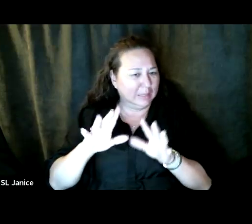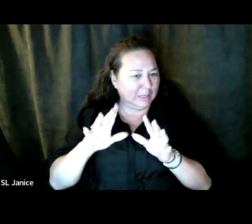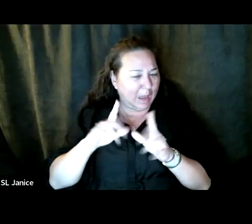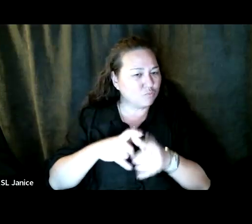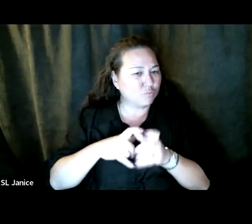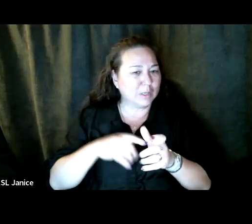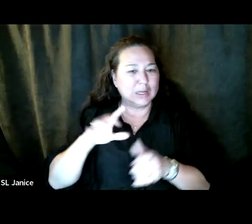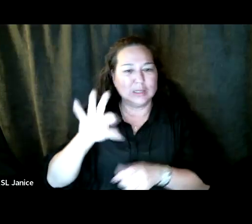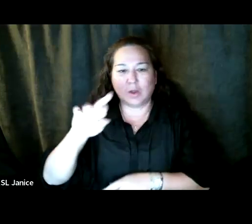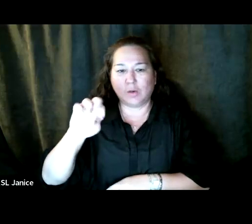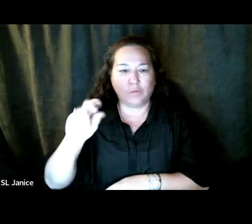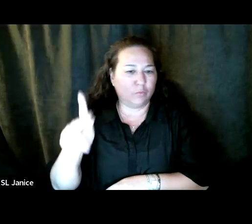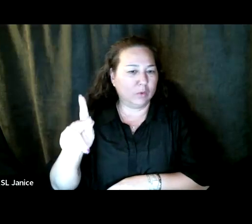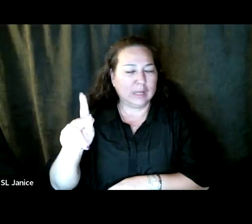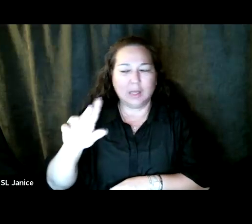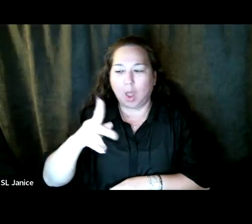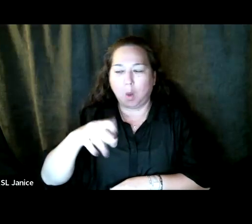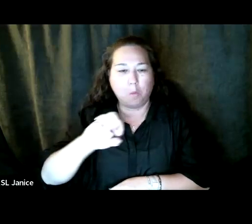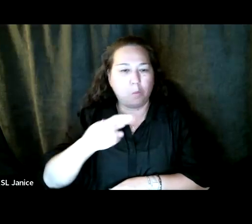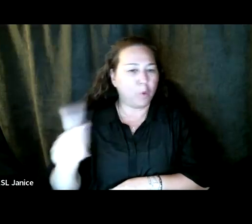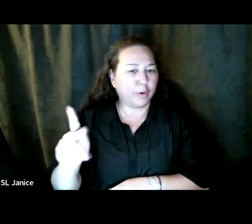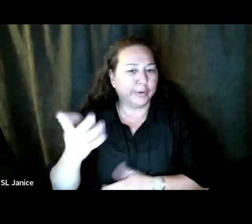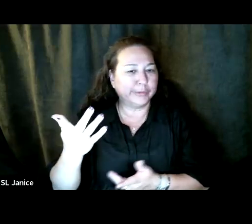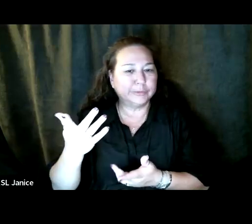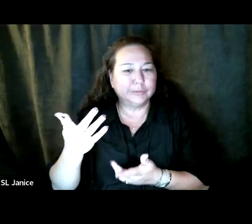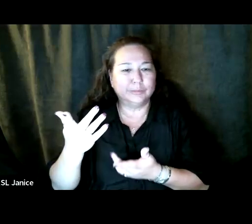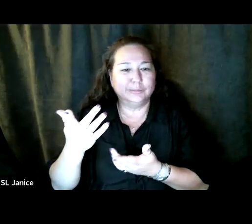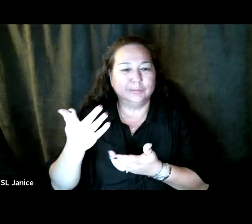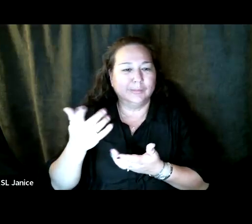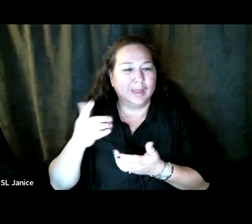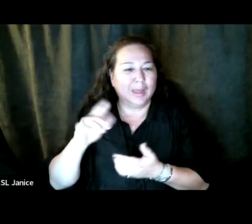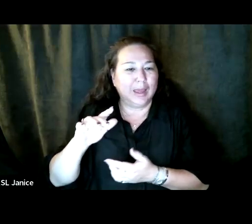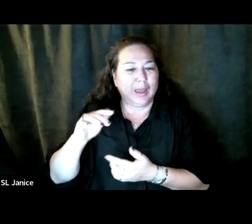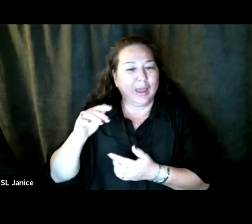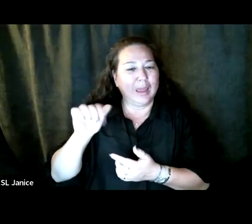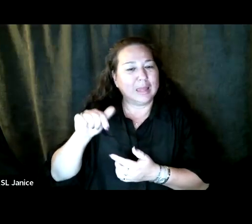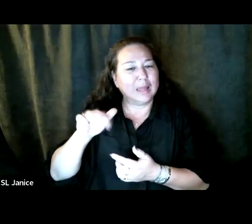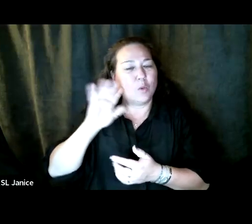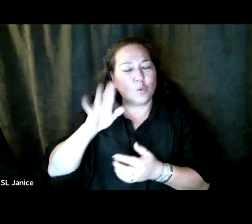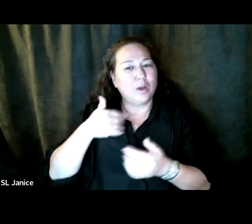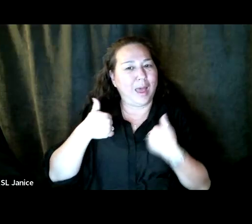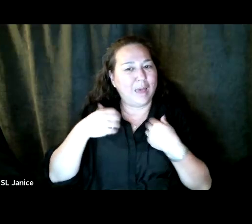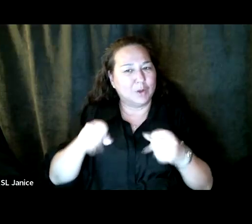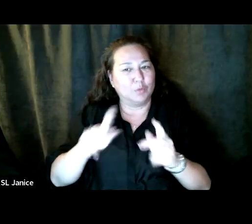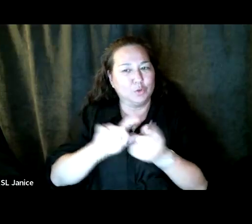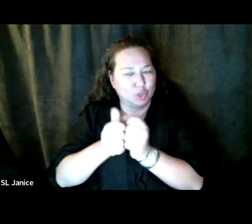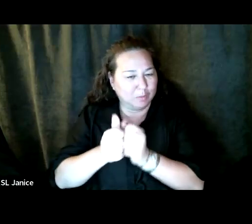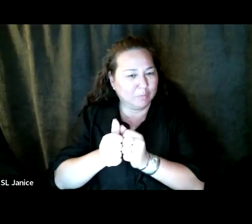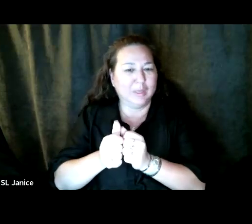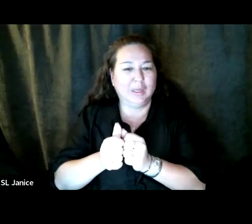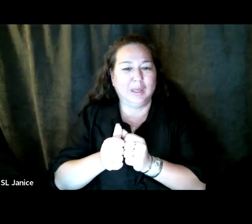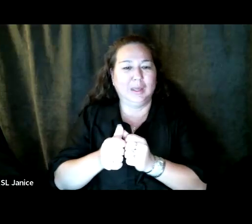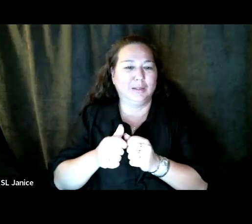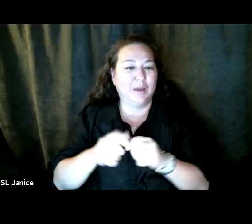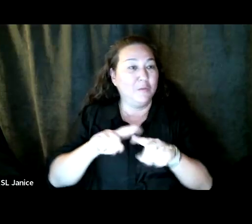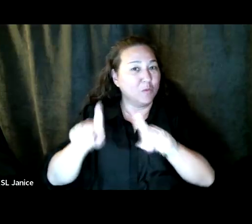Furthermore, being able to get a world-class facility will help athletes to be able to compete with suburban schools that seem to have everything and